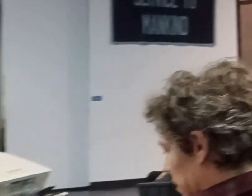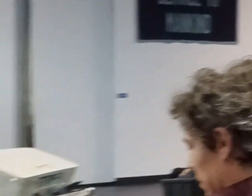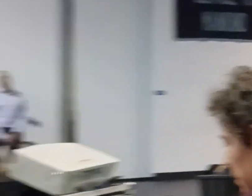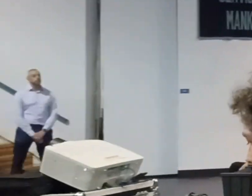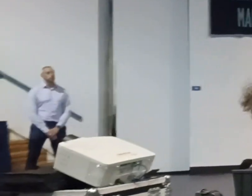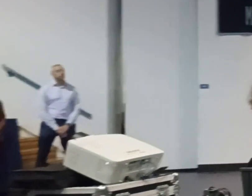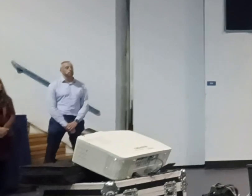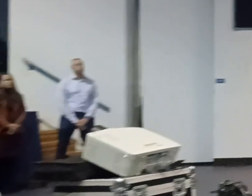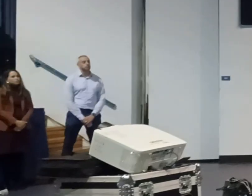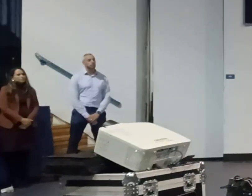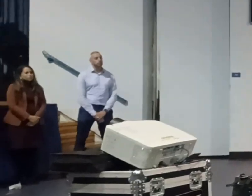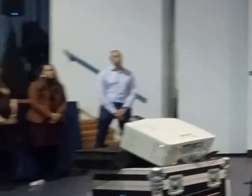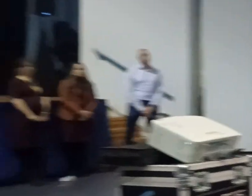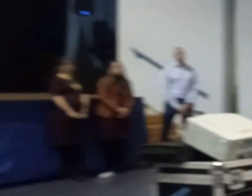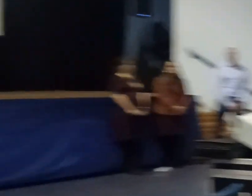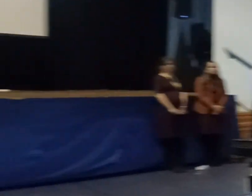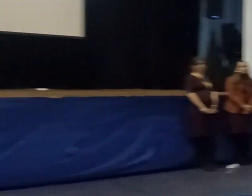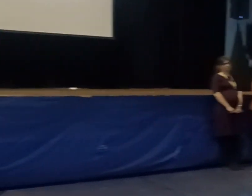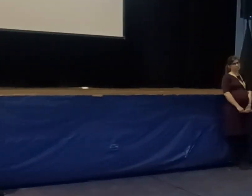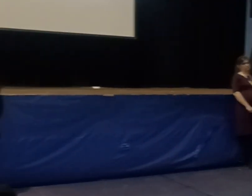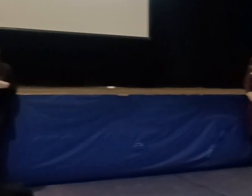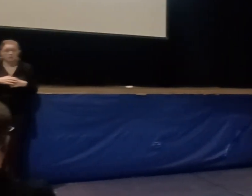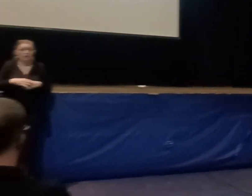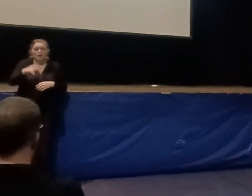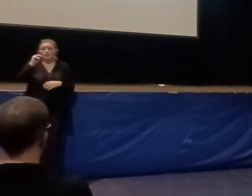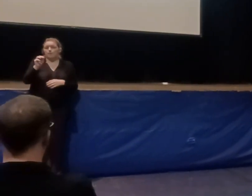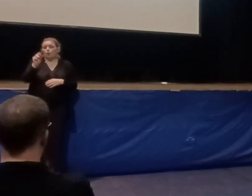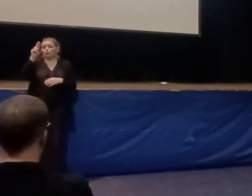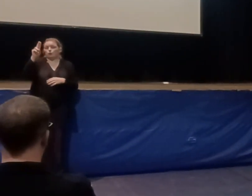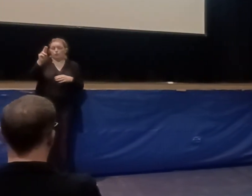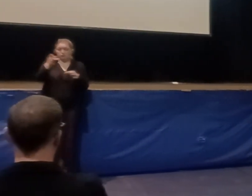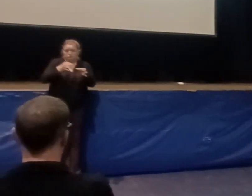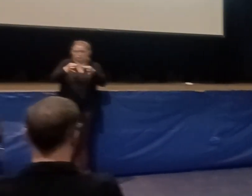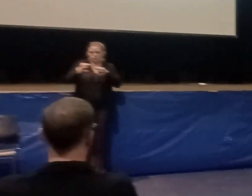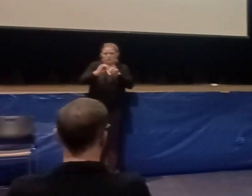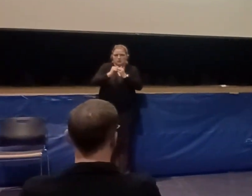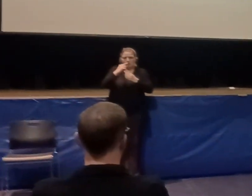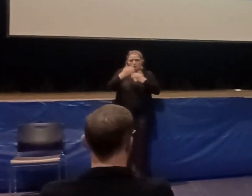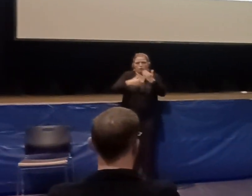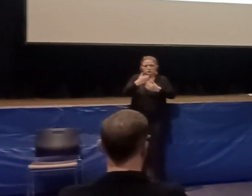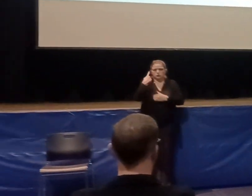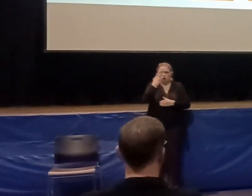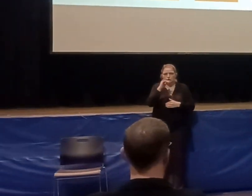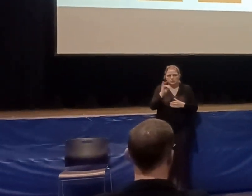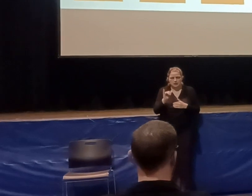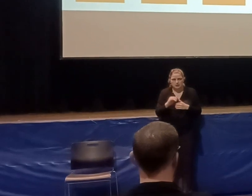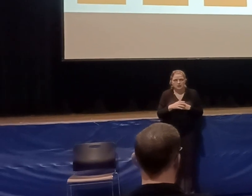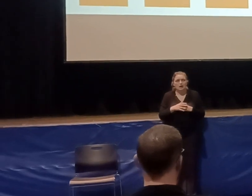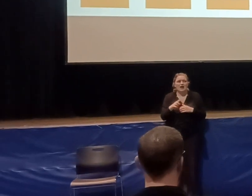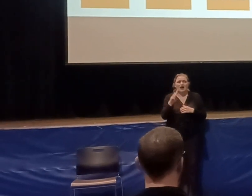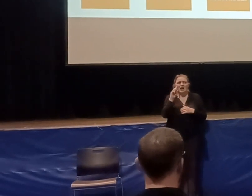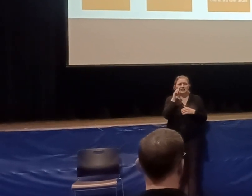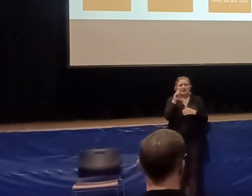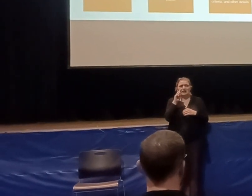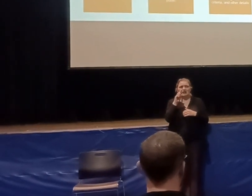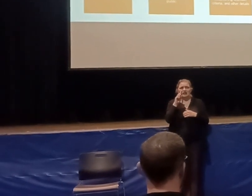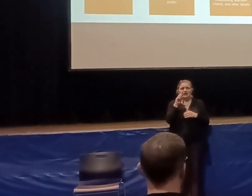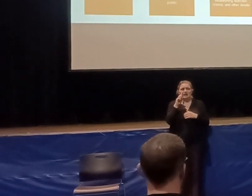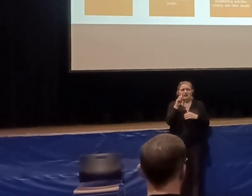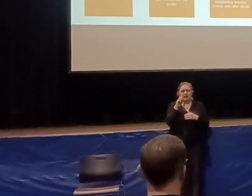worth listening to. The MOU kind of describes how that process would work, and actually the